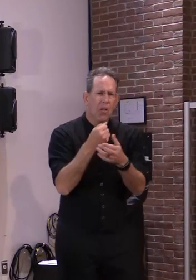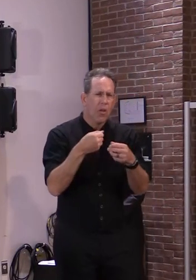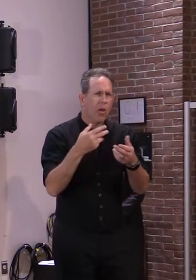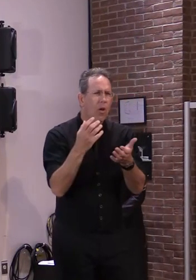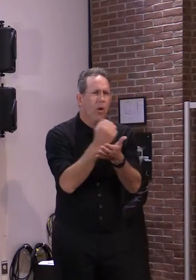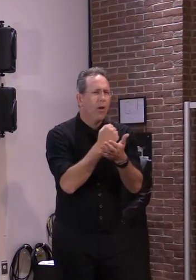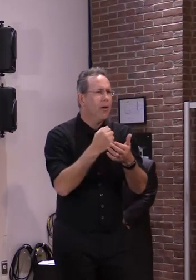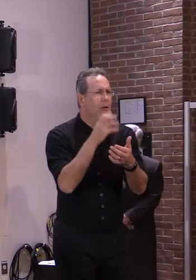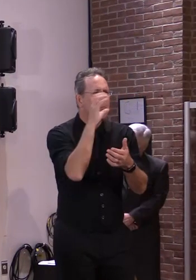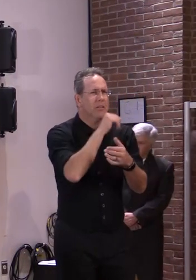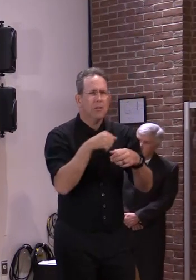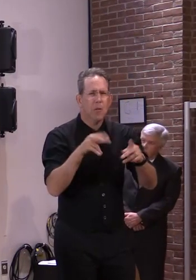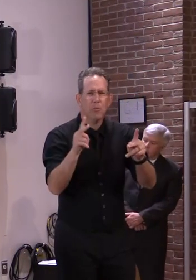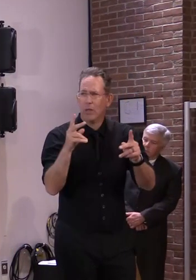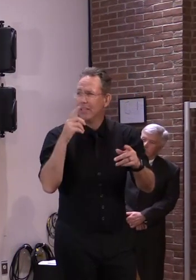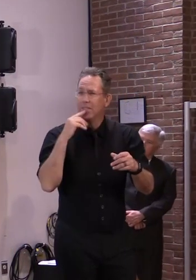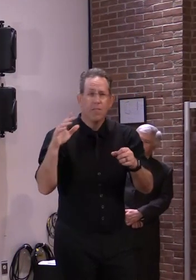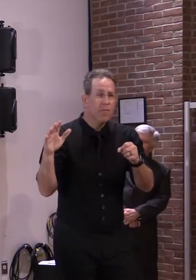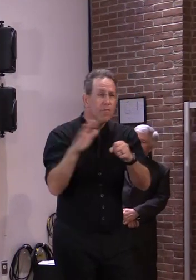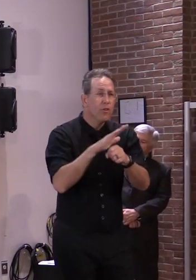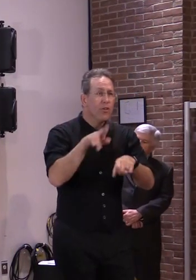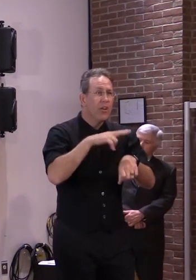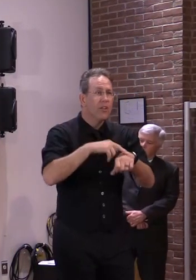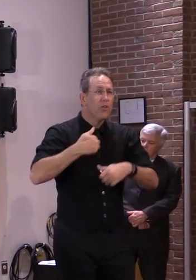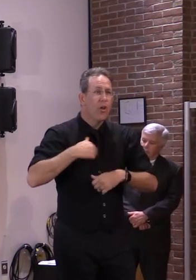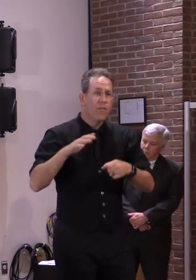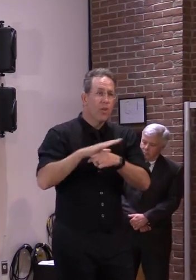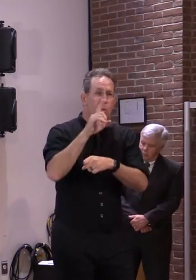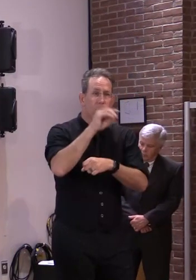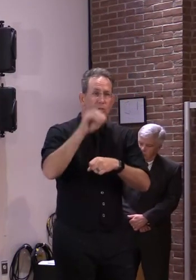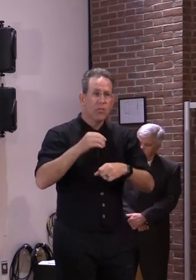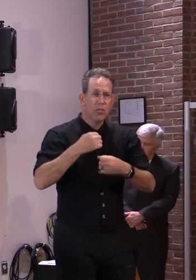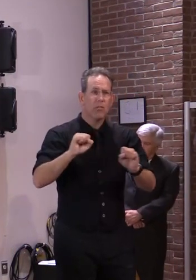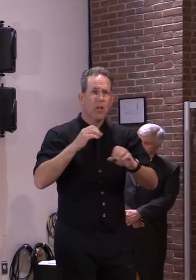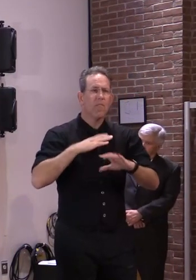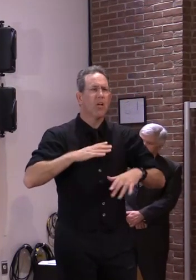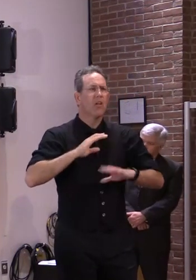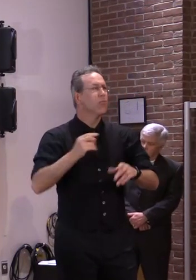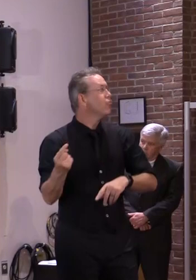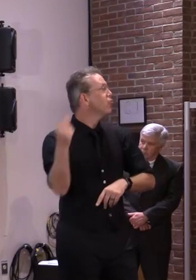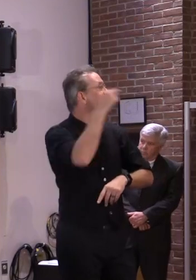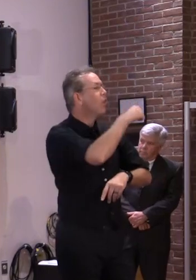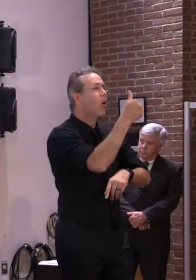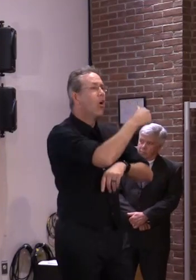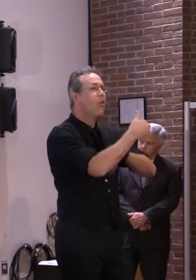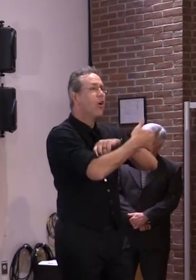armed forces in any branch to be vaccinated, regardless of how they feel about it